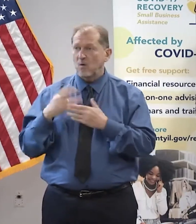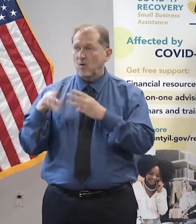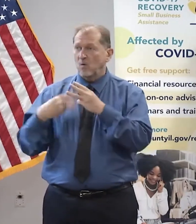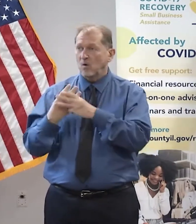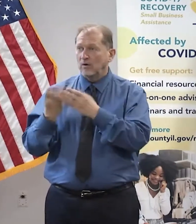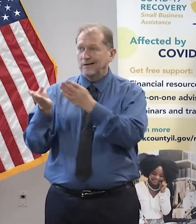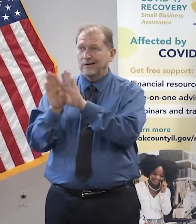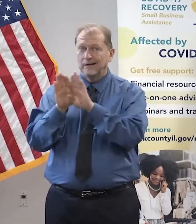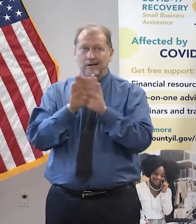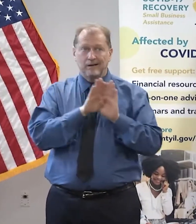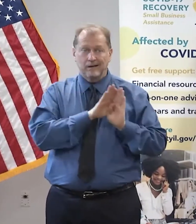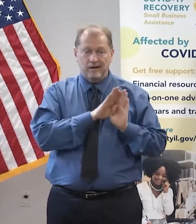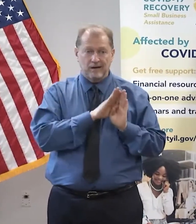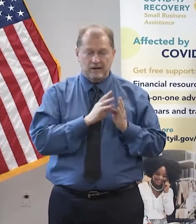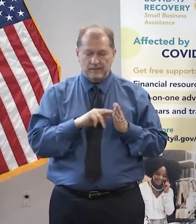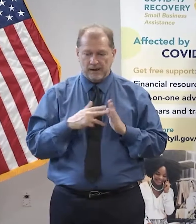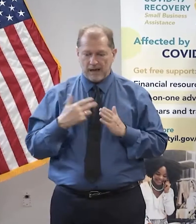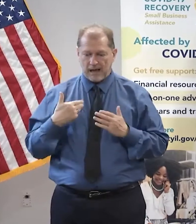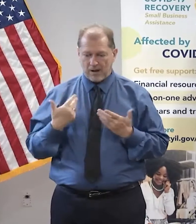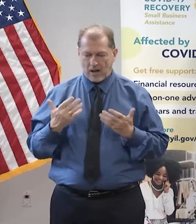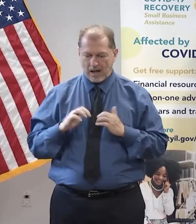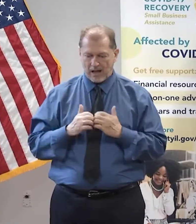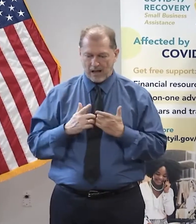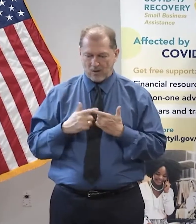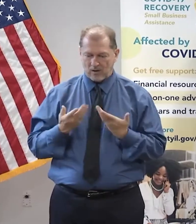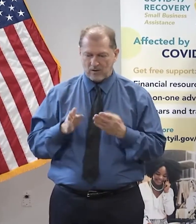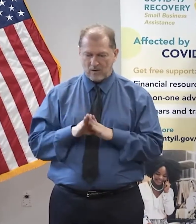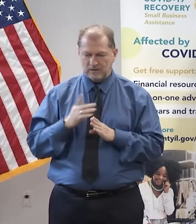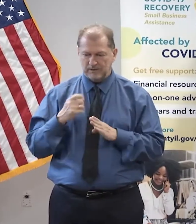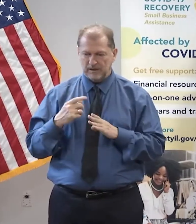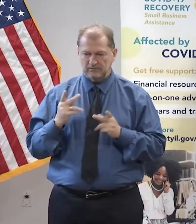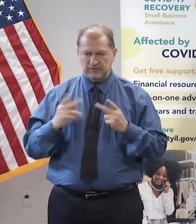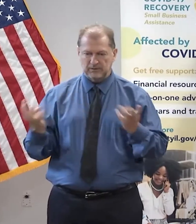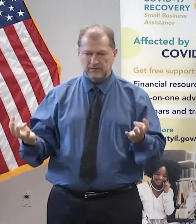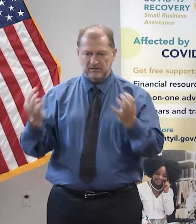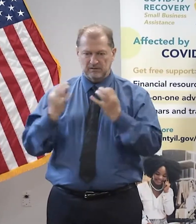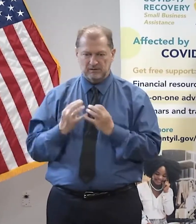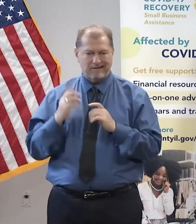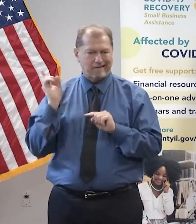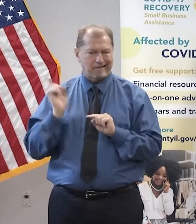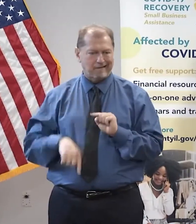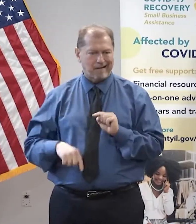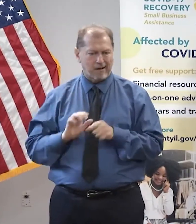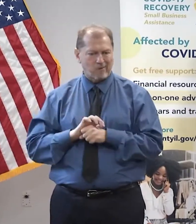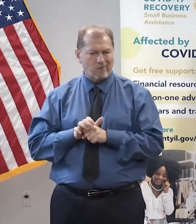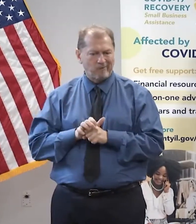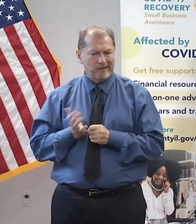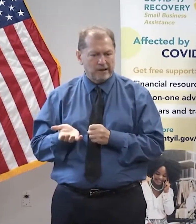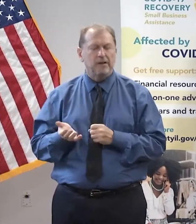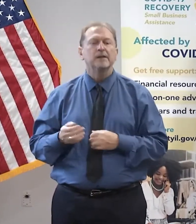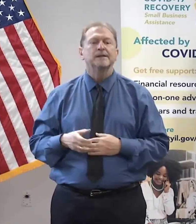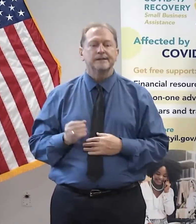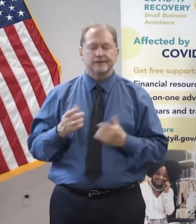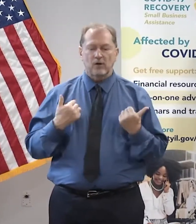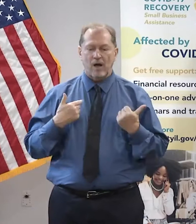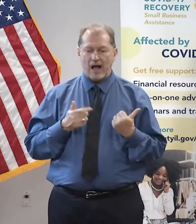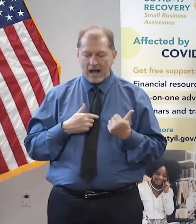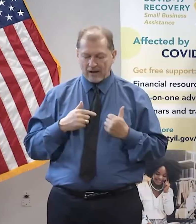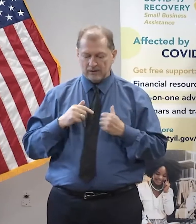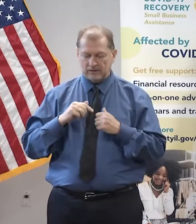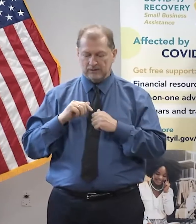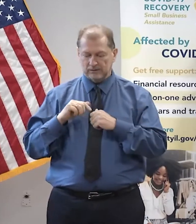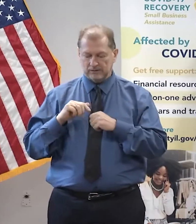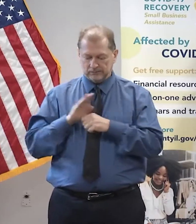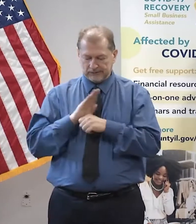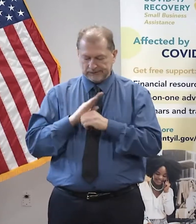down, we were kind of at a loss, like, what are we going to do? So this forced us to take a hard pivot, take a look at